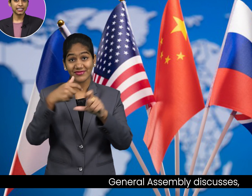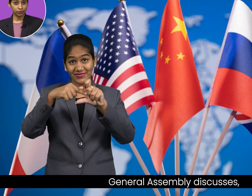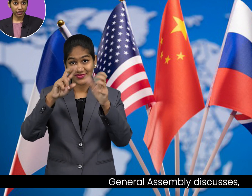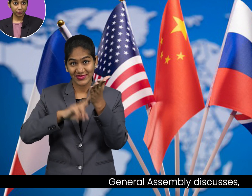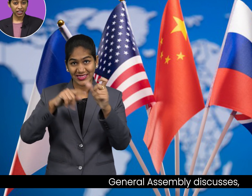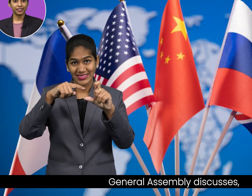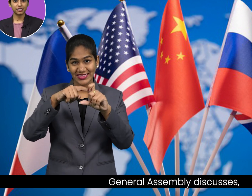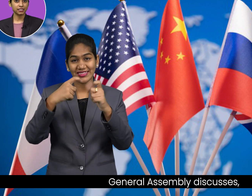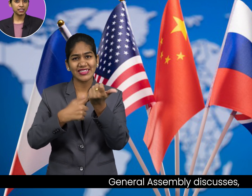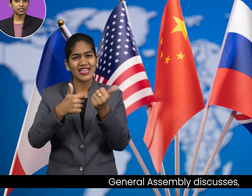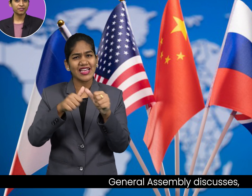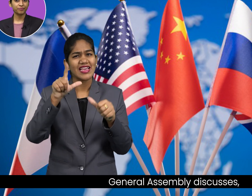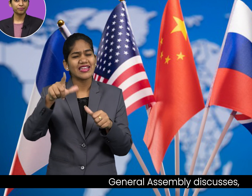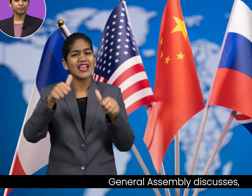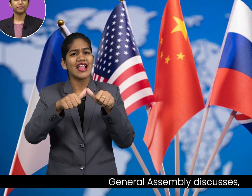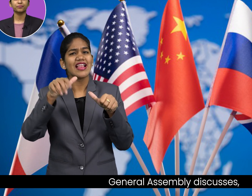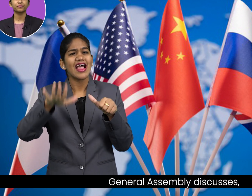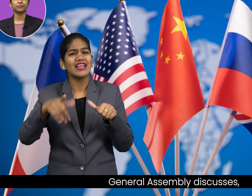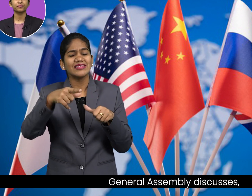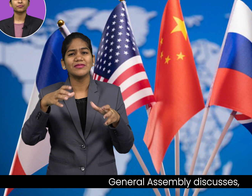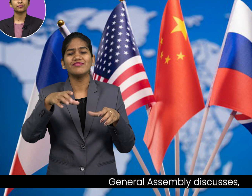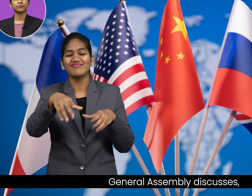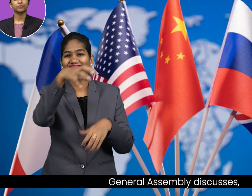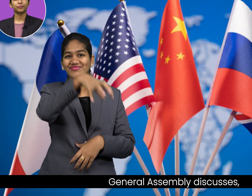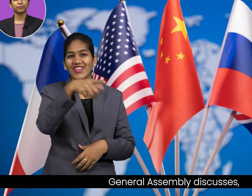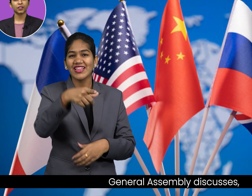General Assembly discusses.